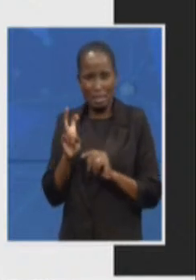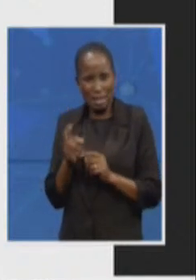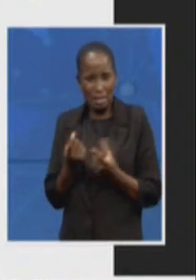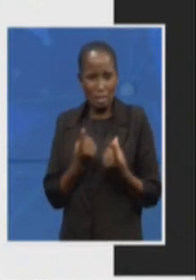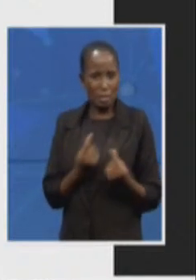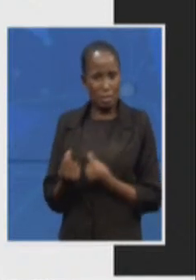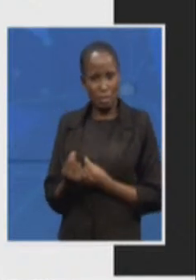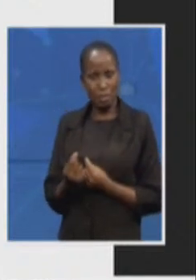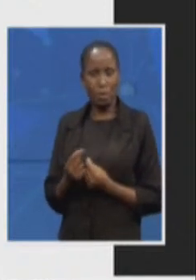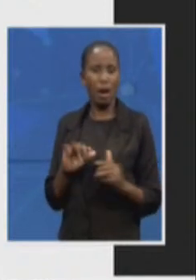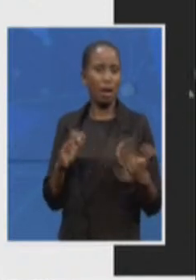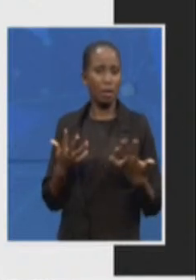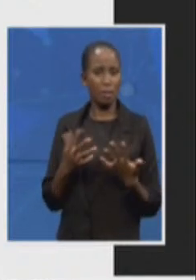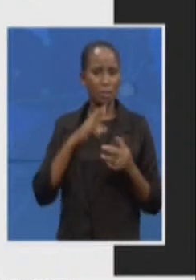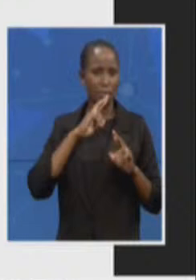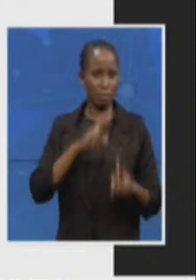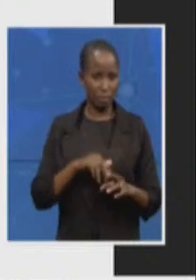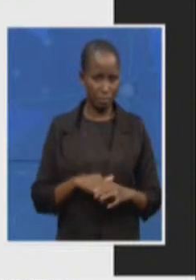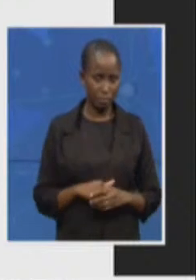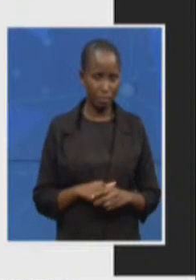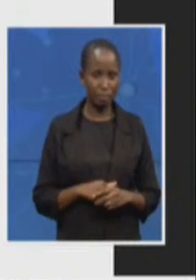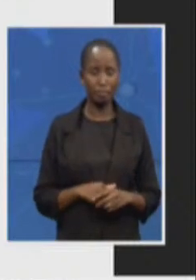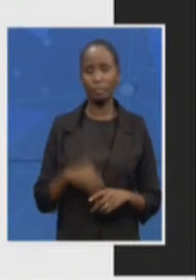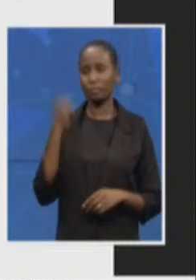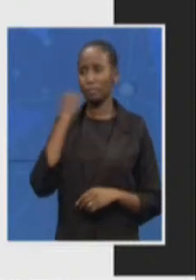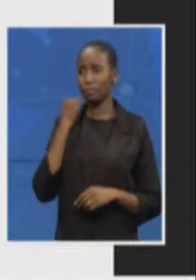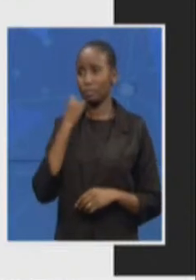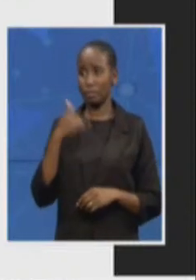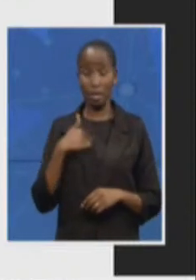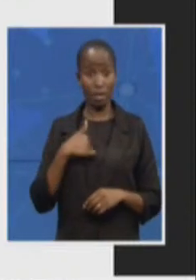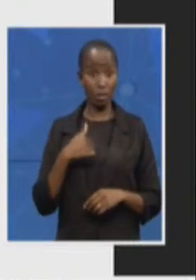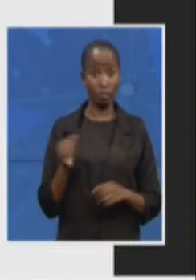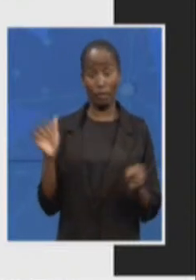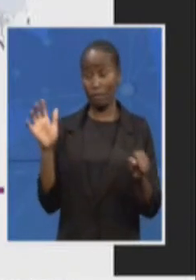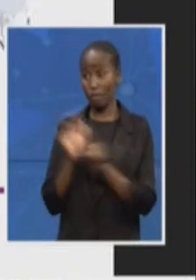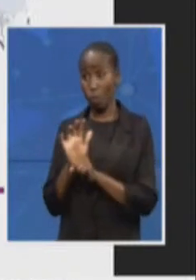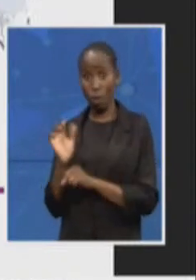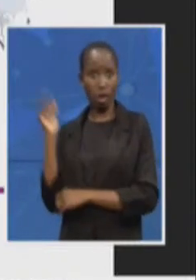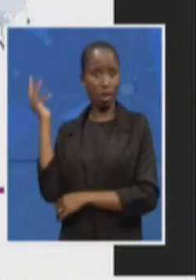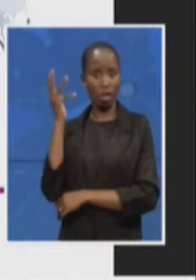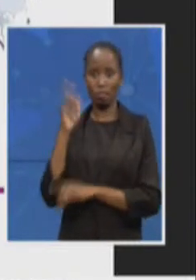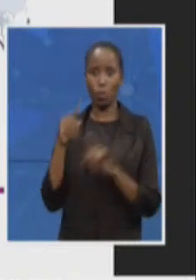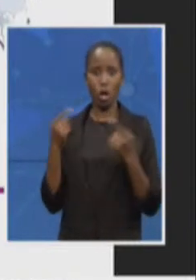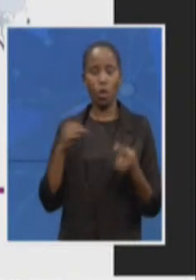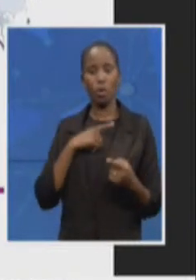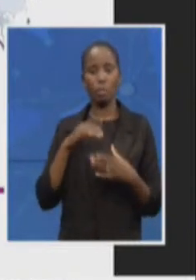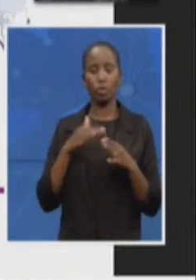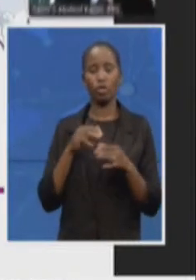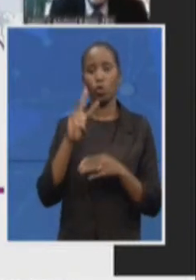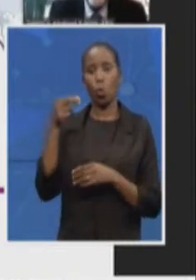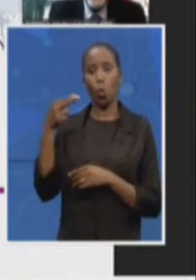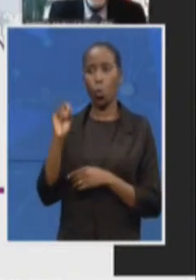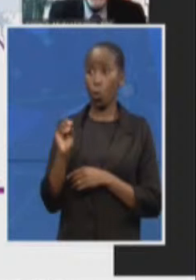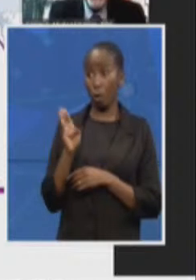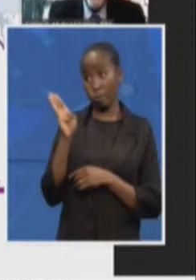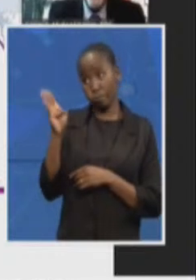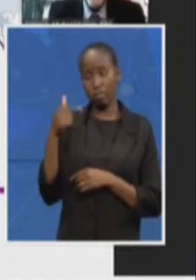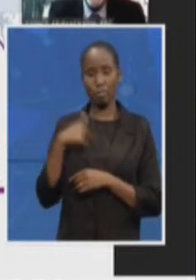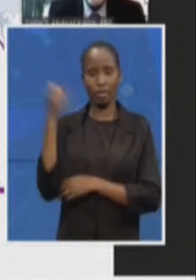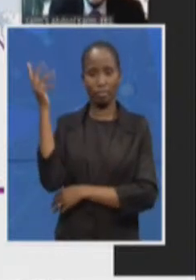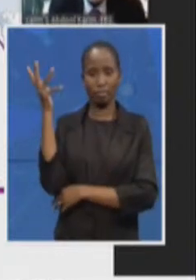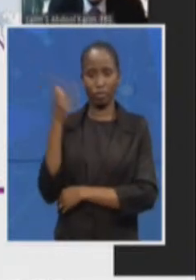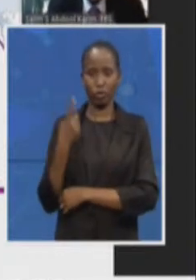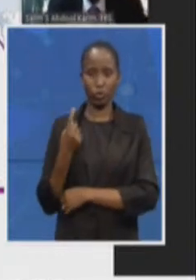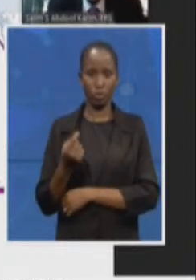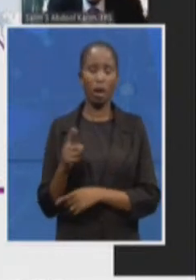I can't stay with you for the entire session because I'm speaking in a World AIDS Day event shortly, but let's quickly go through it. Firstly, if we